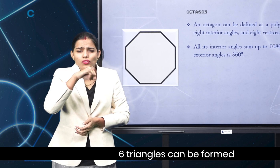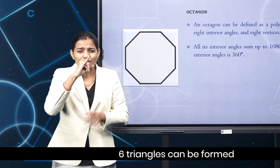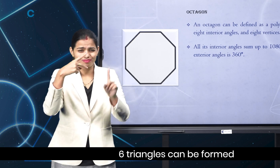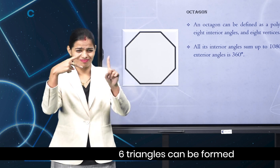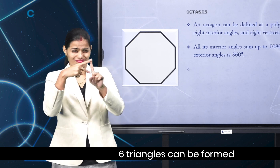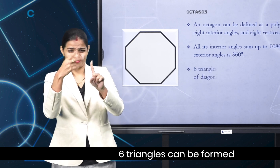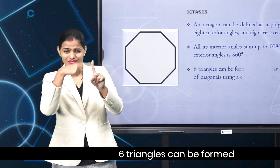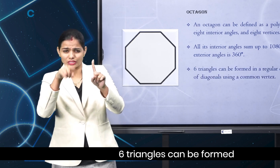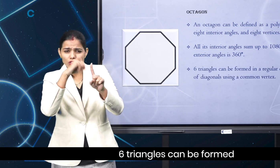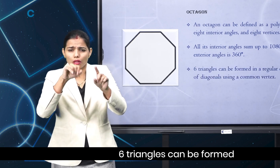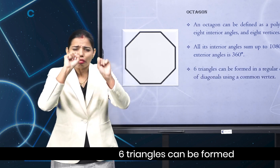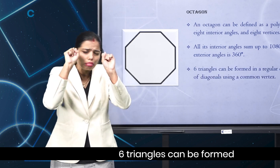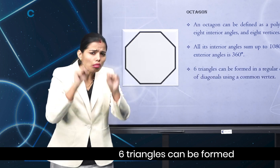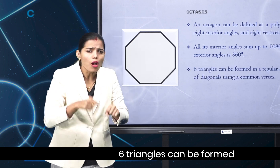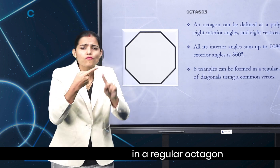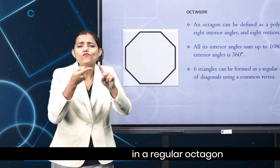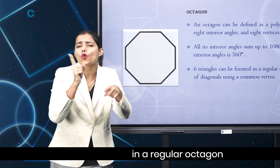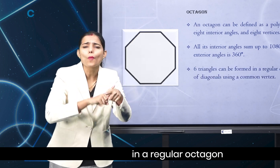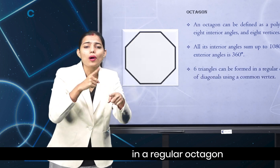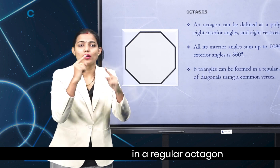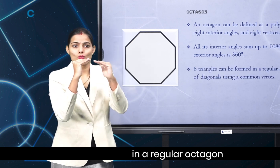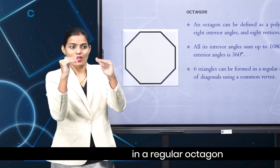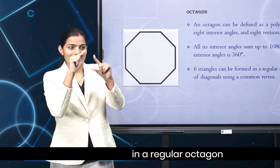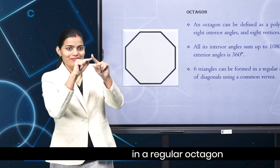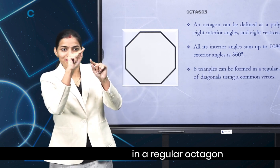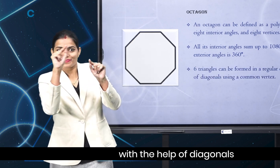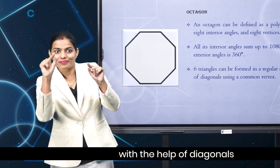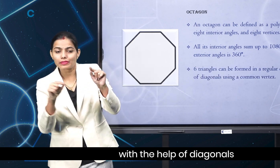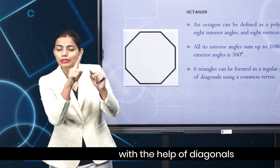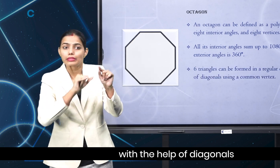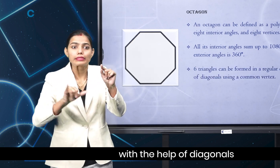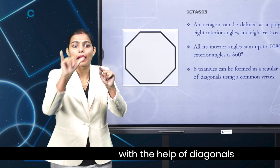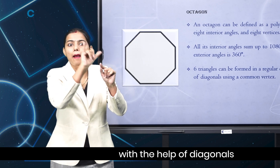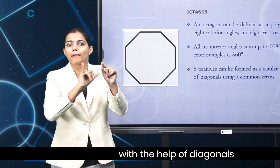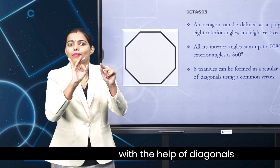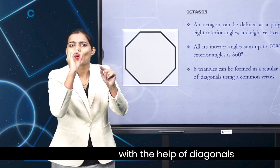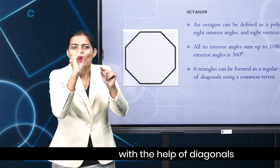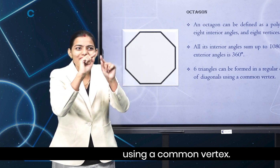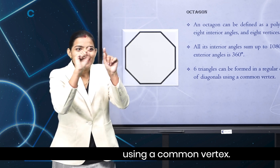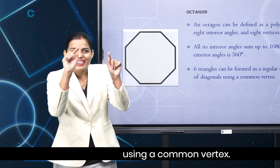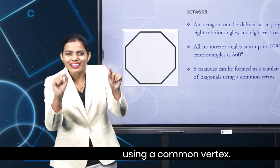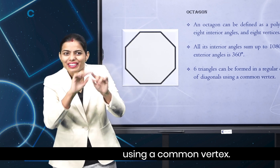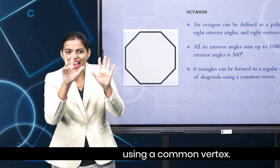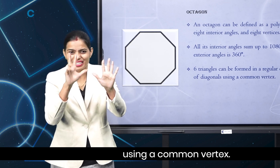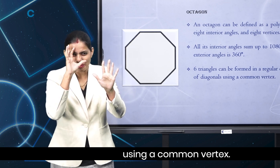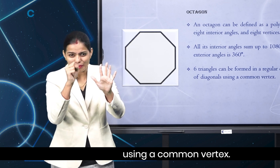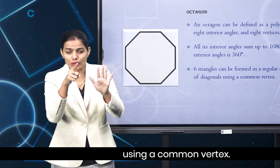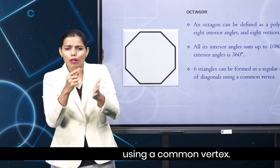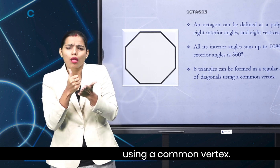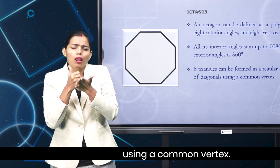6 triangles can be formed in a regular octagon with the help of diagonals using a common vertex.